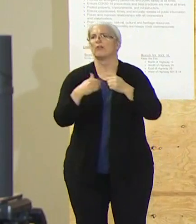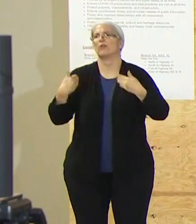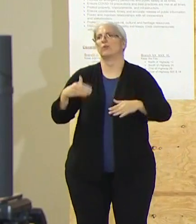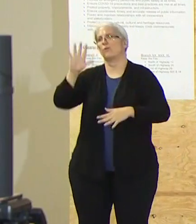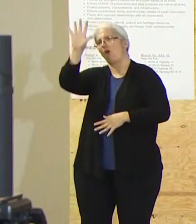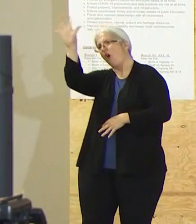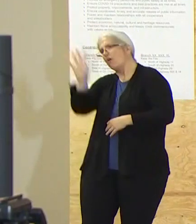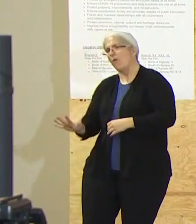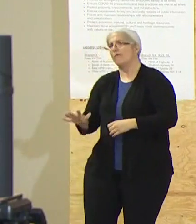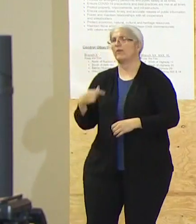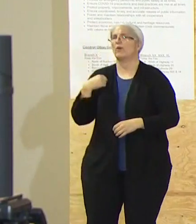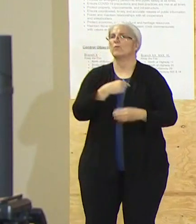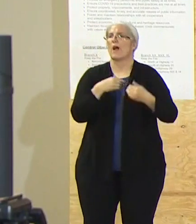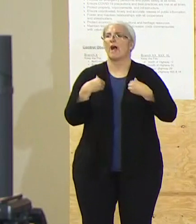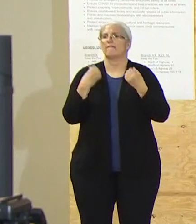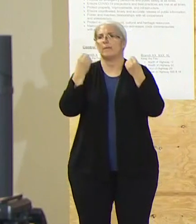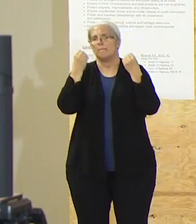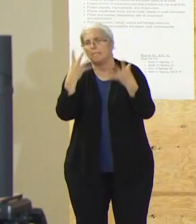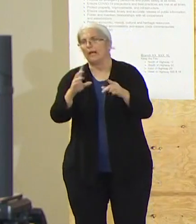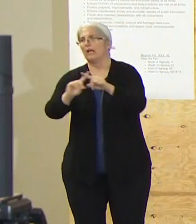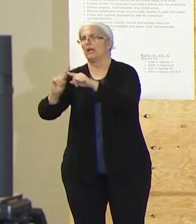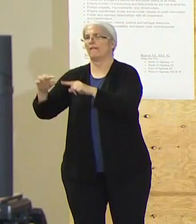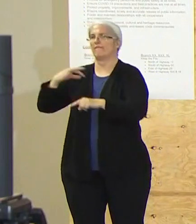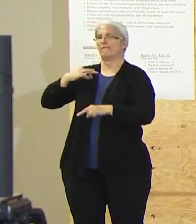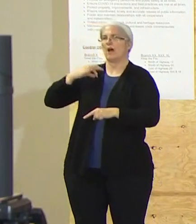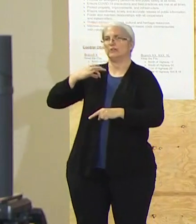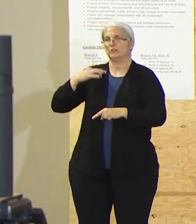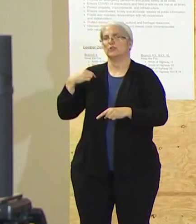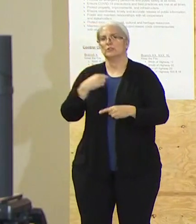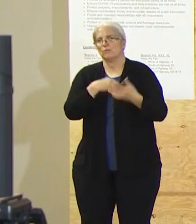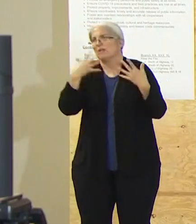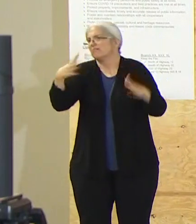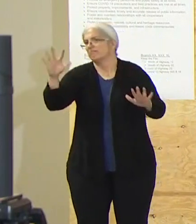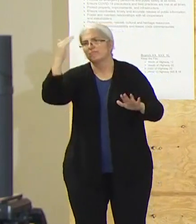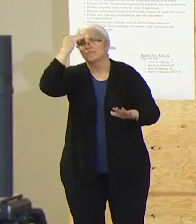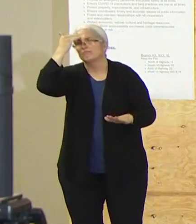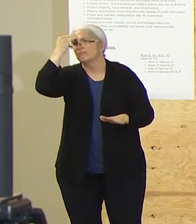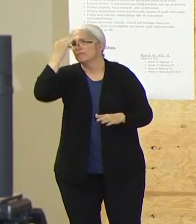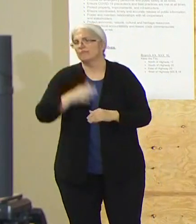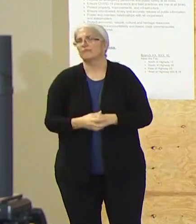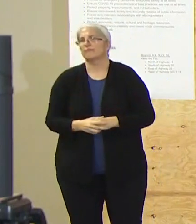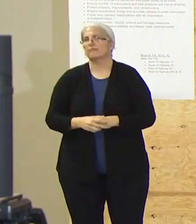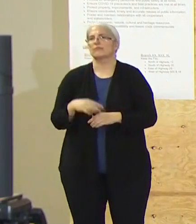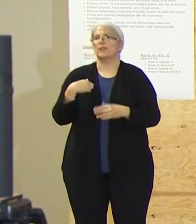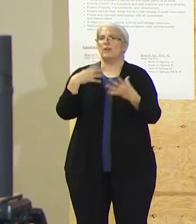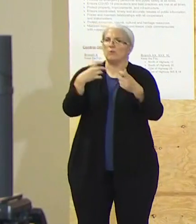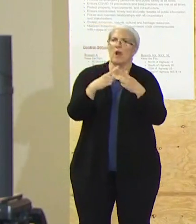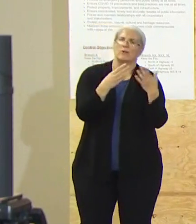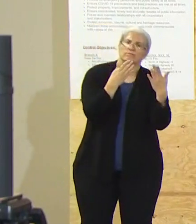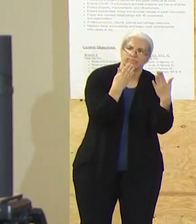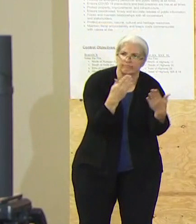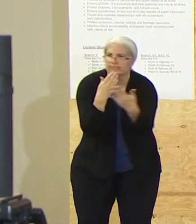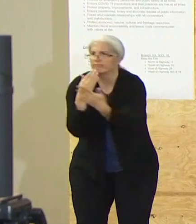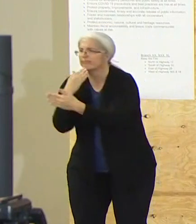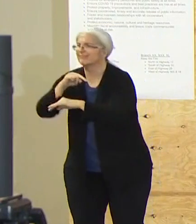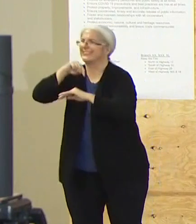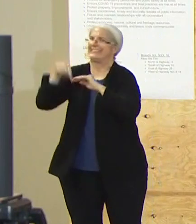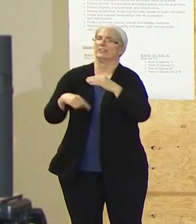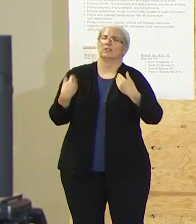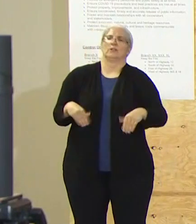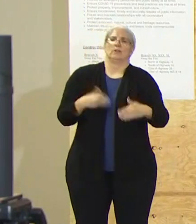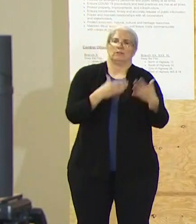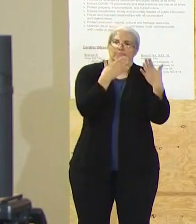other volunteers. And I just want to express deep gratitude, not only, and I will in a moment substantively, to all our